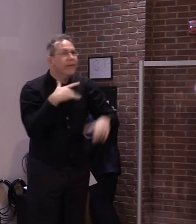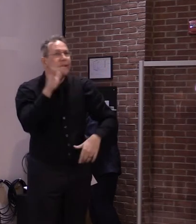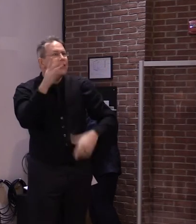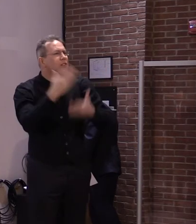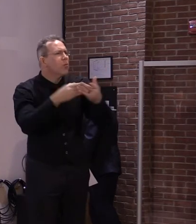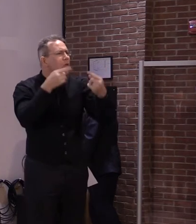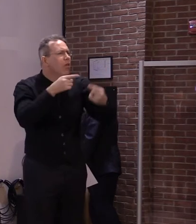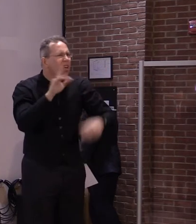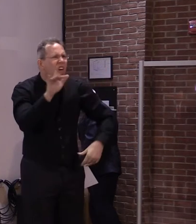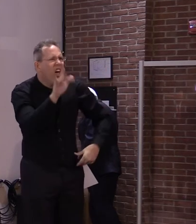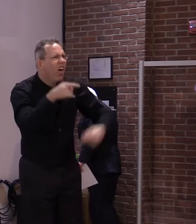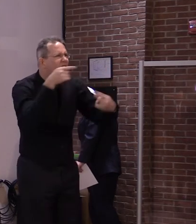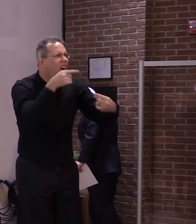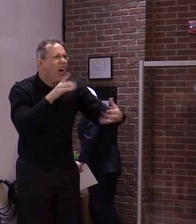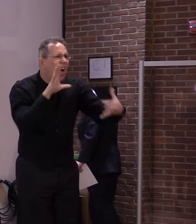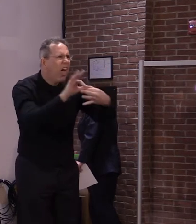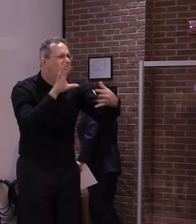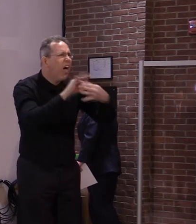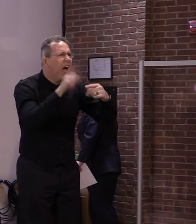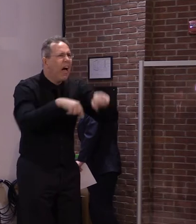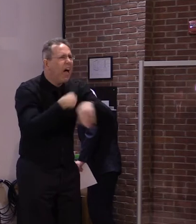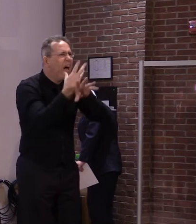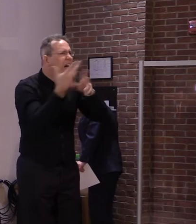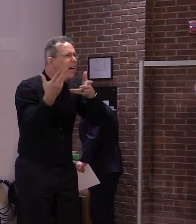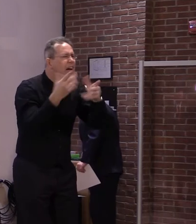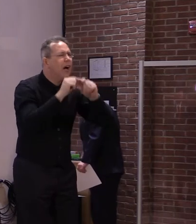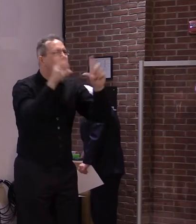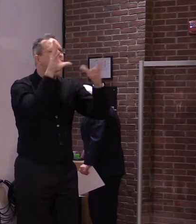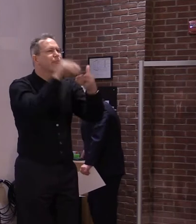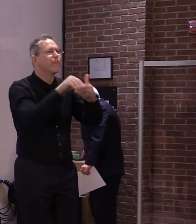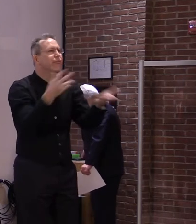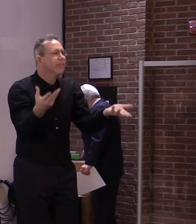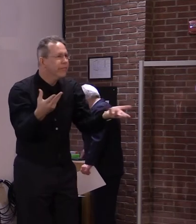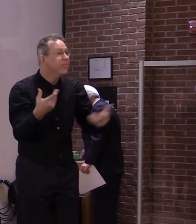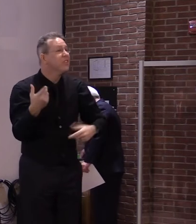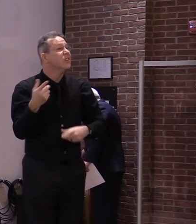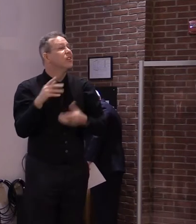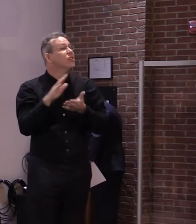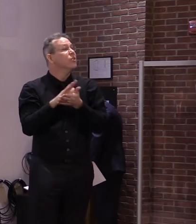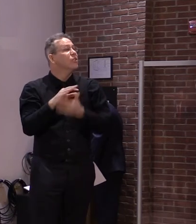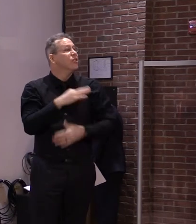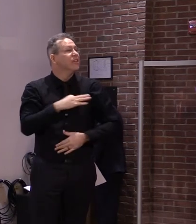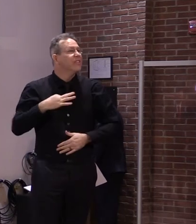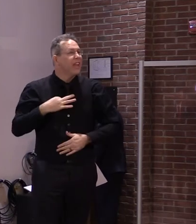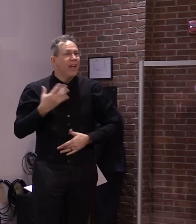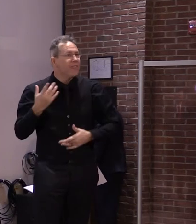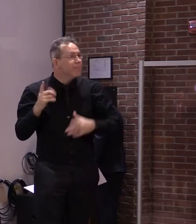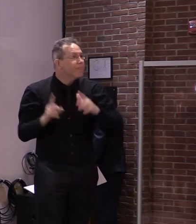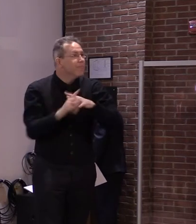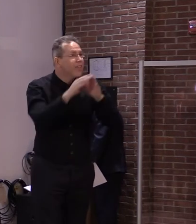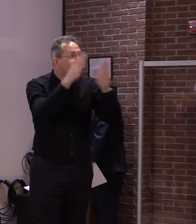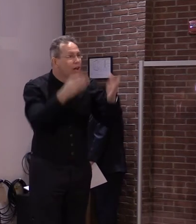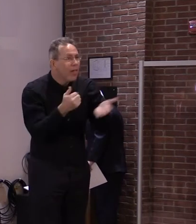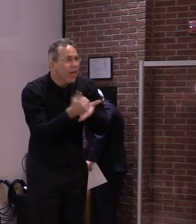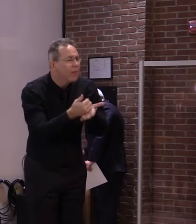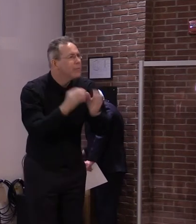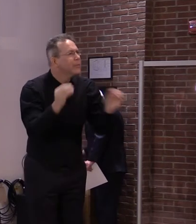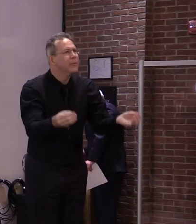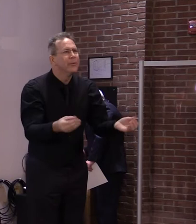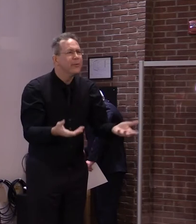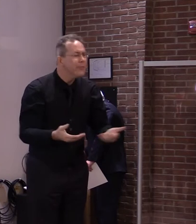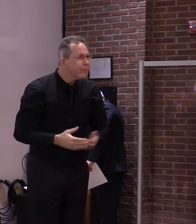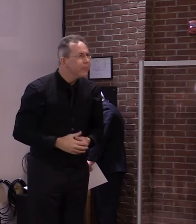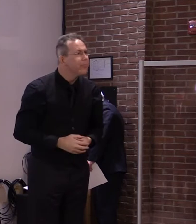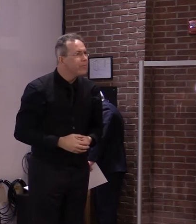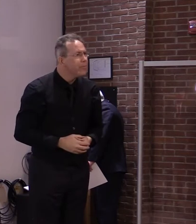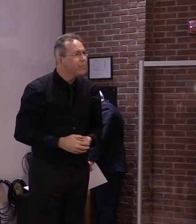to the house or the use of the truancy officer doesn't affect change on the other hand several principals reported that some groups of students are